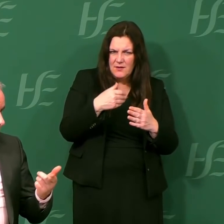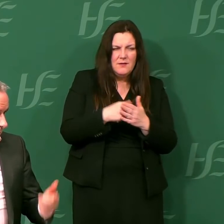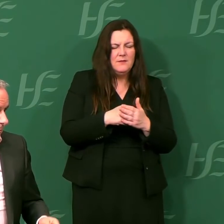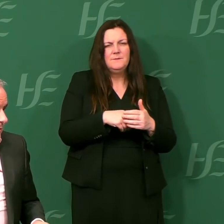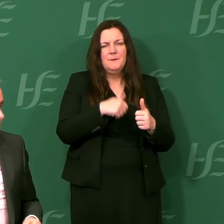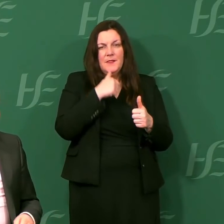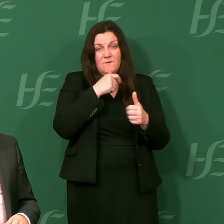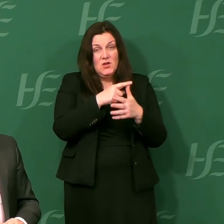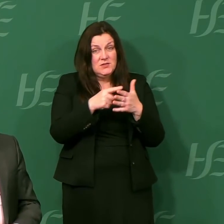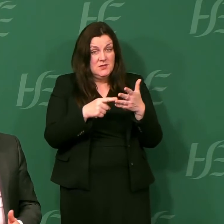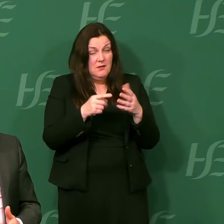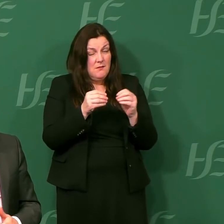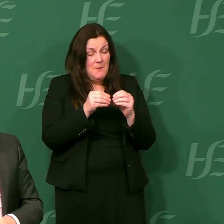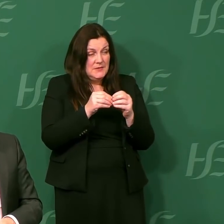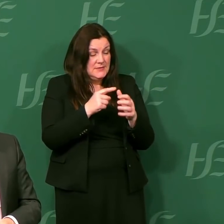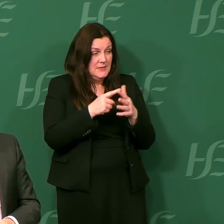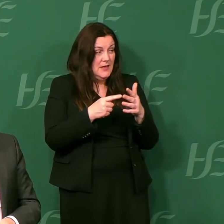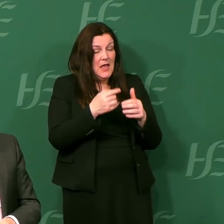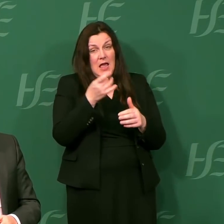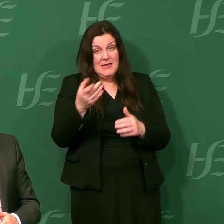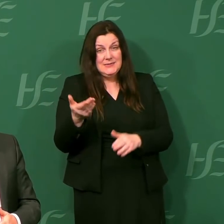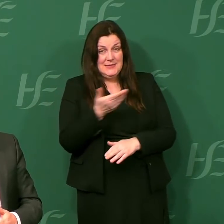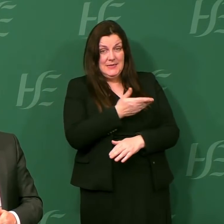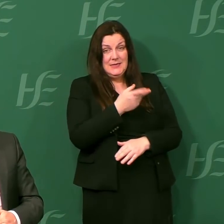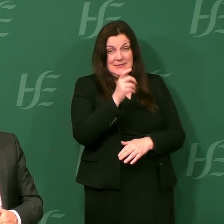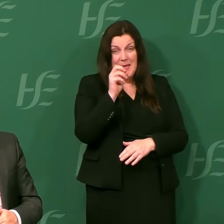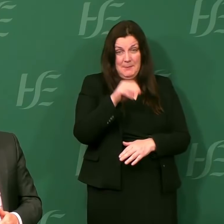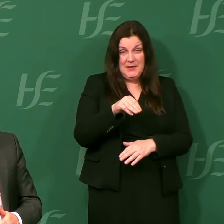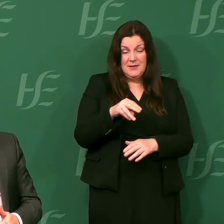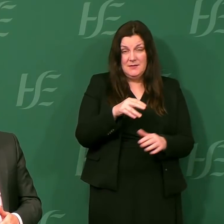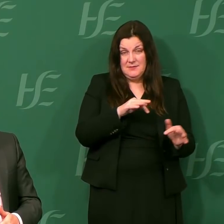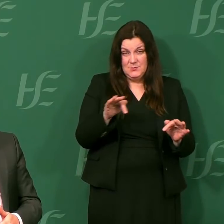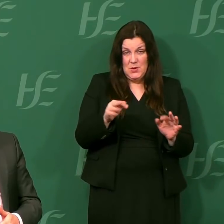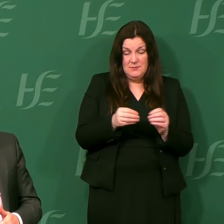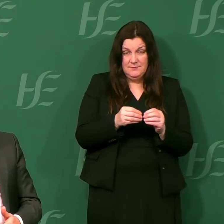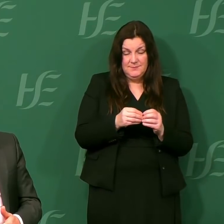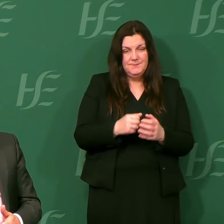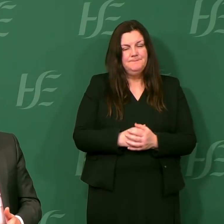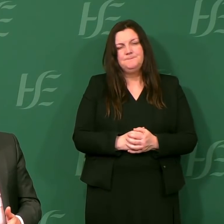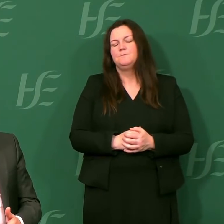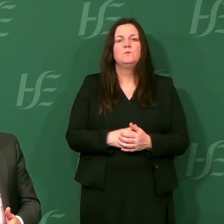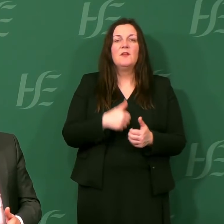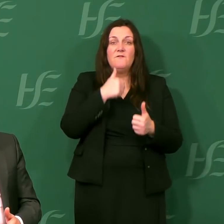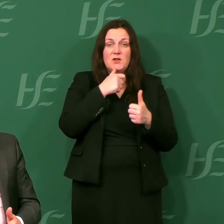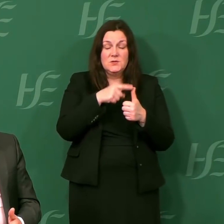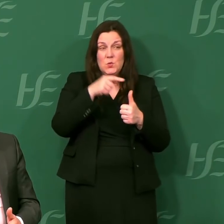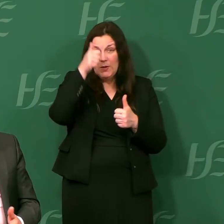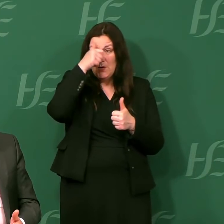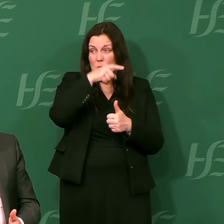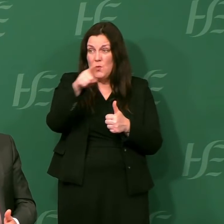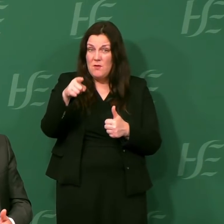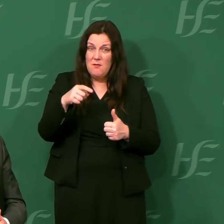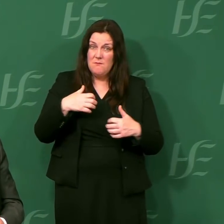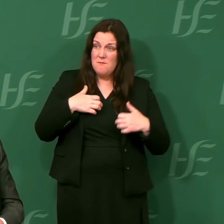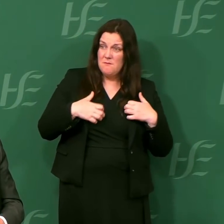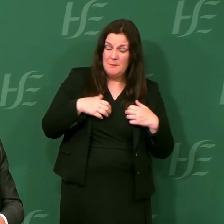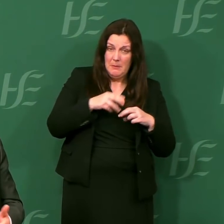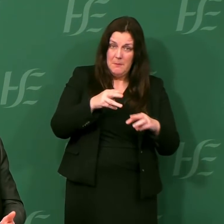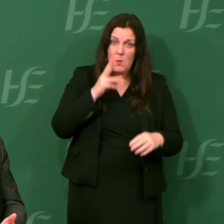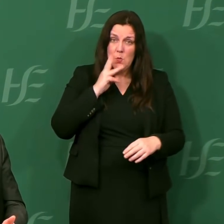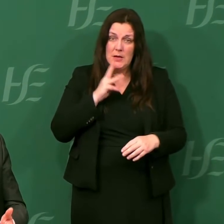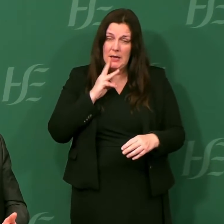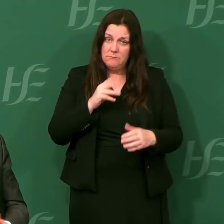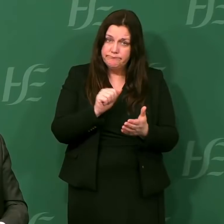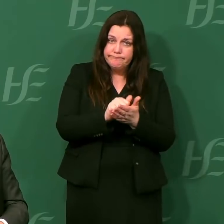take just a couple of comments, and then I'll ask Damien, who's been leading all this. Just first of all, we know from the enthusiasm in the first and second doses, it